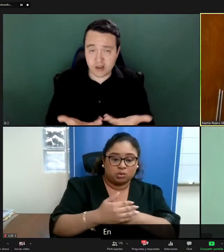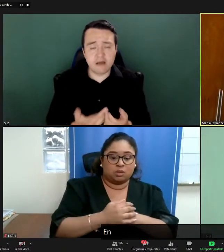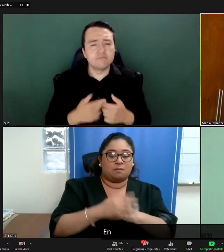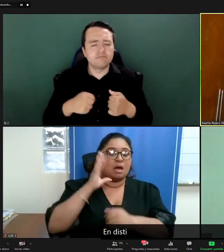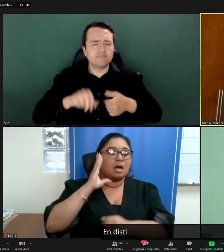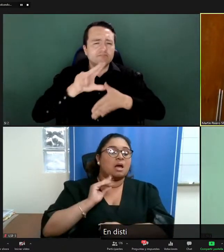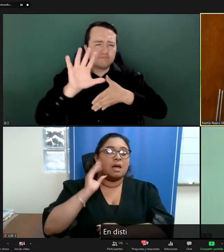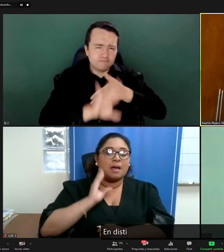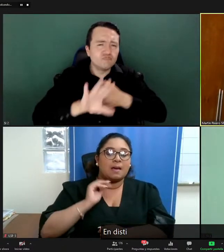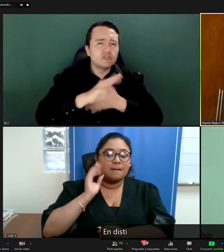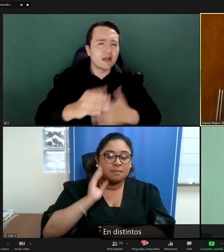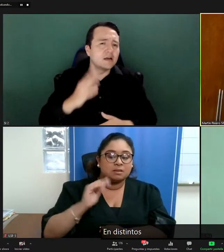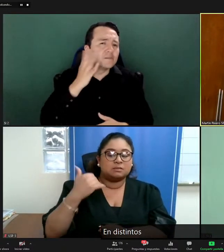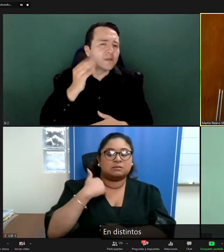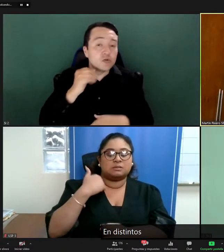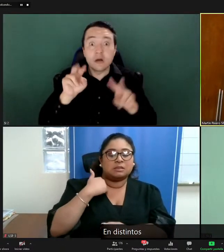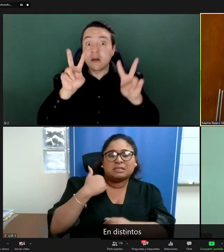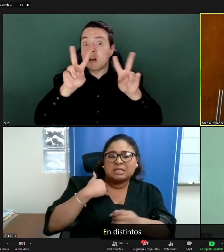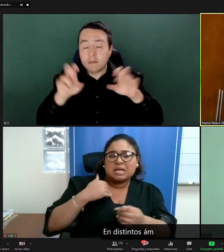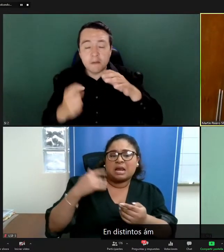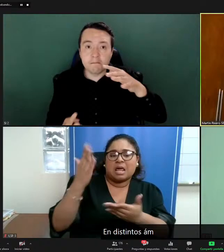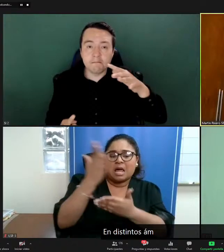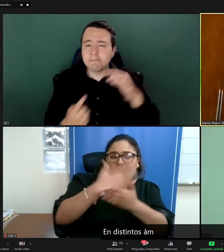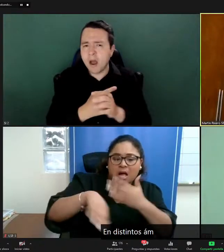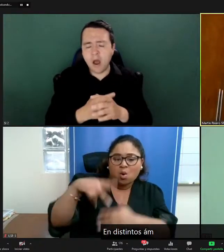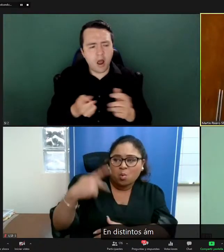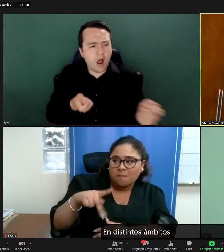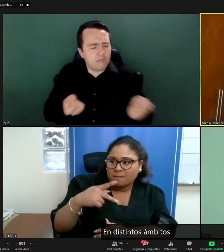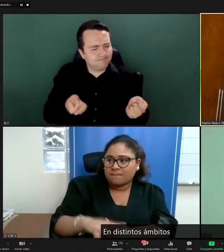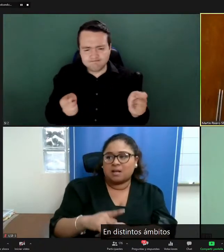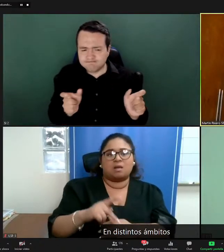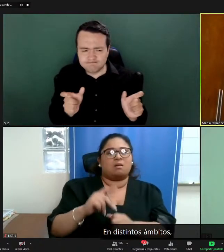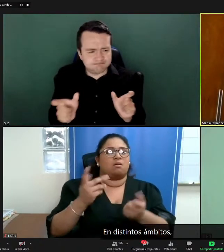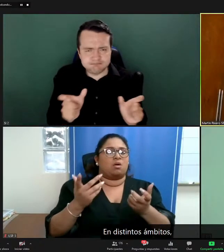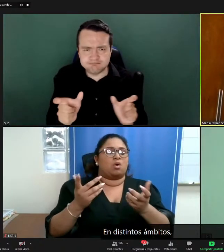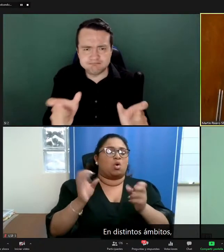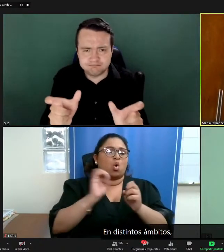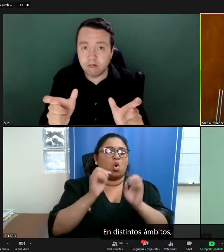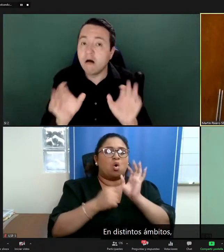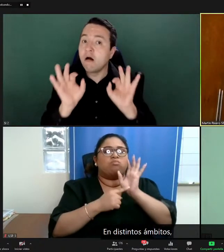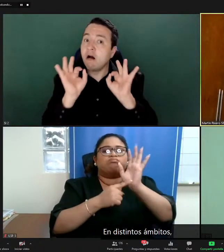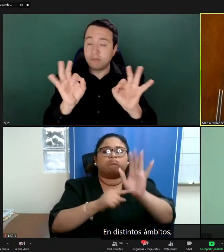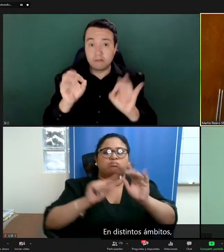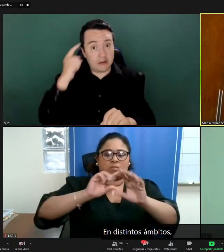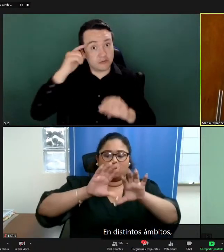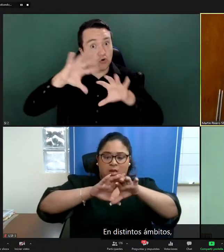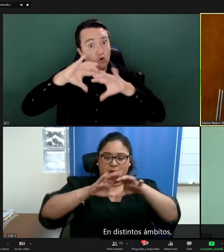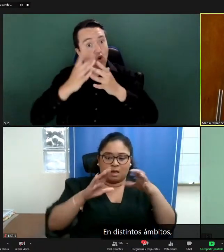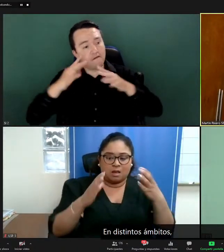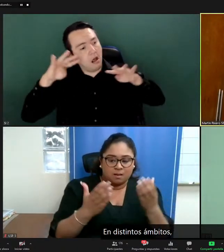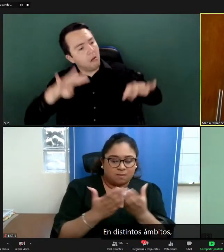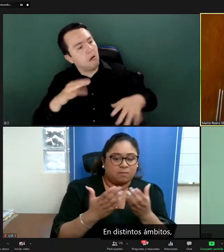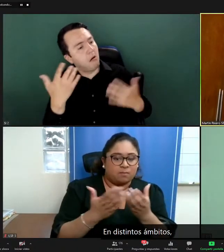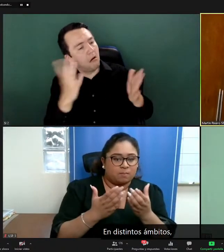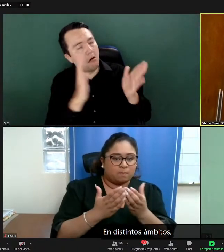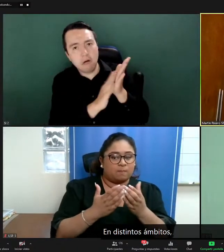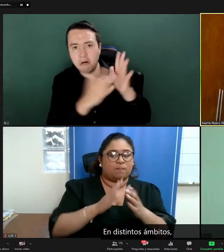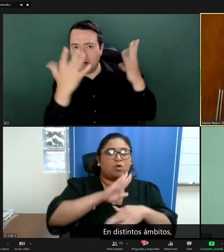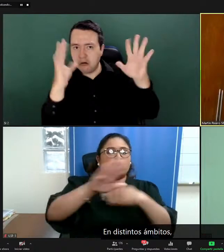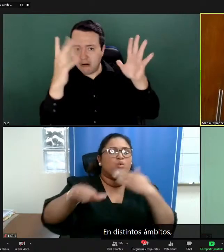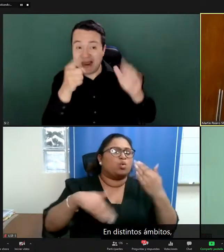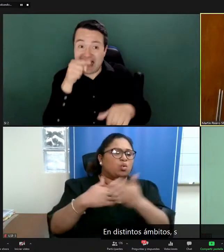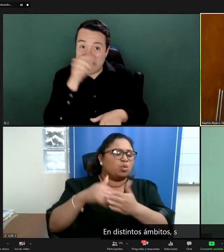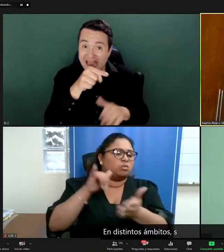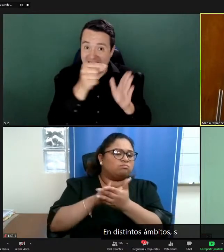has positive experiences in the inclusive risk management that can and should be referenced globally